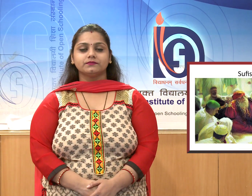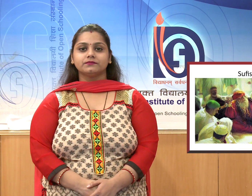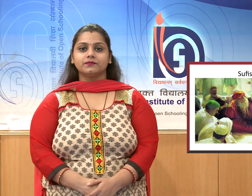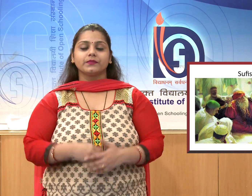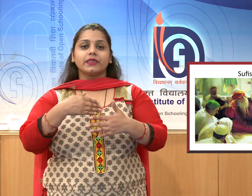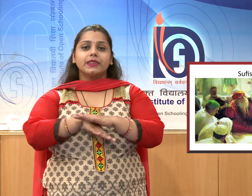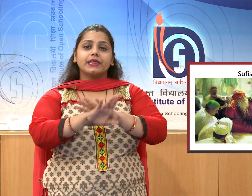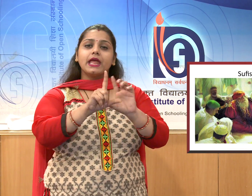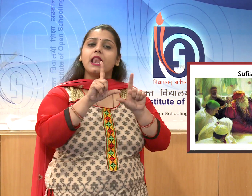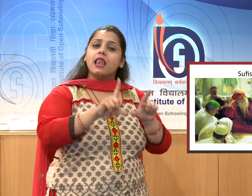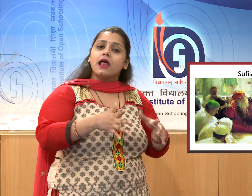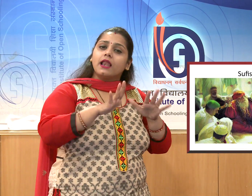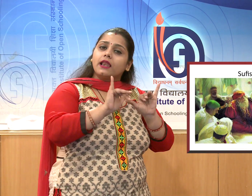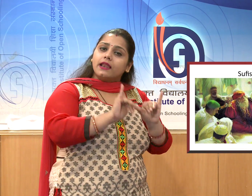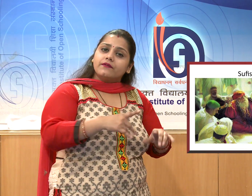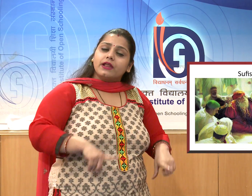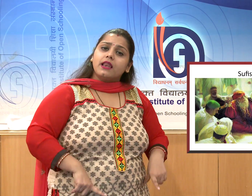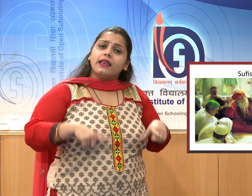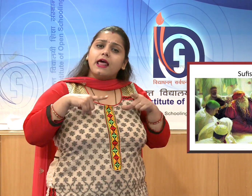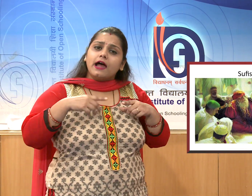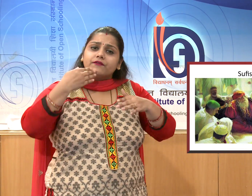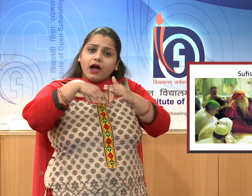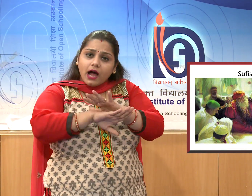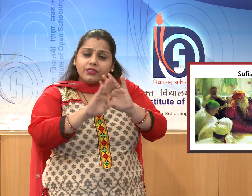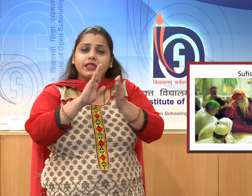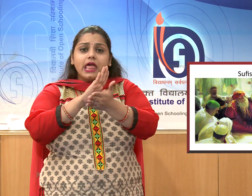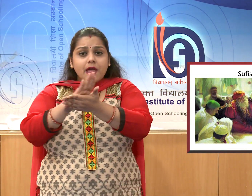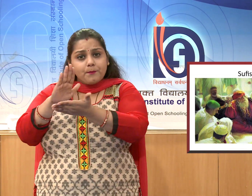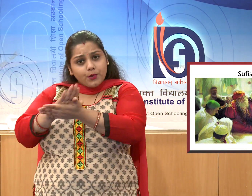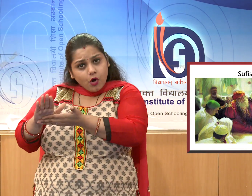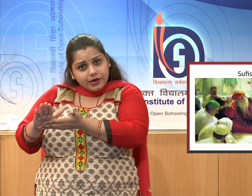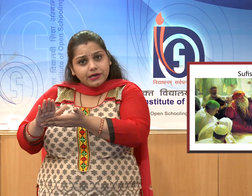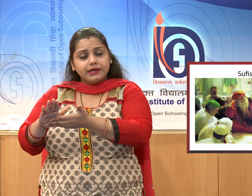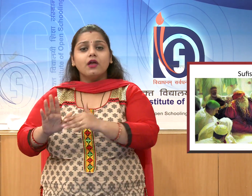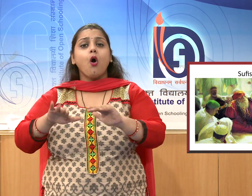They lived lives of austerity and